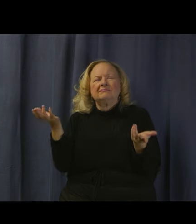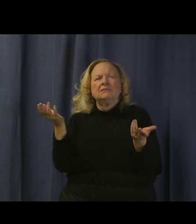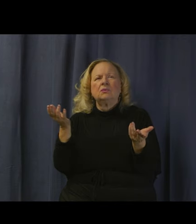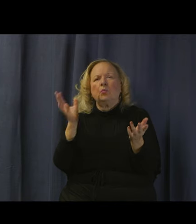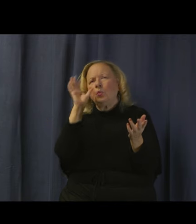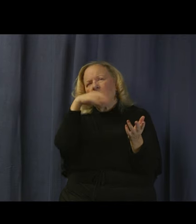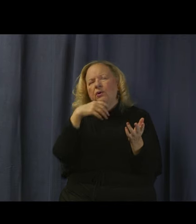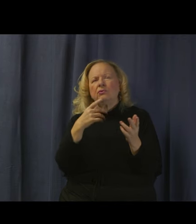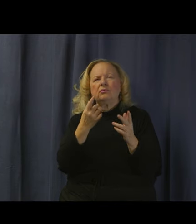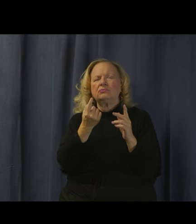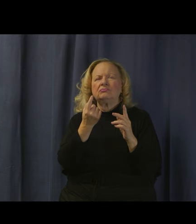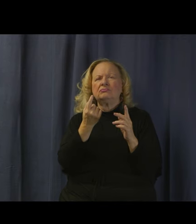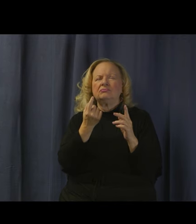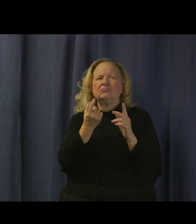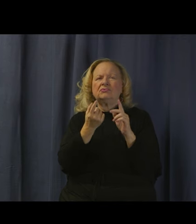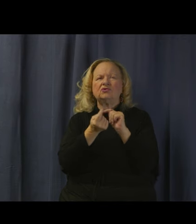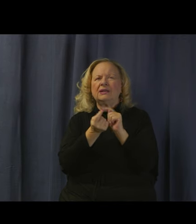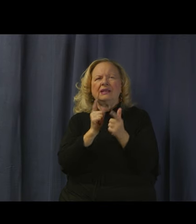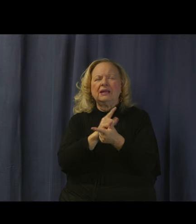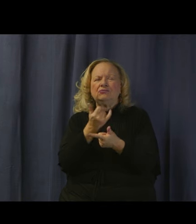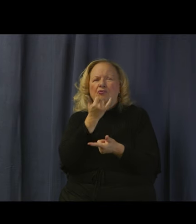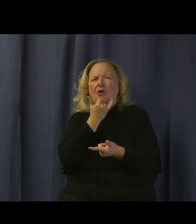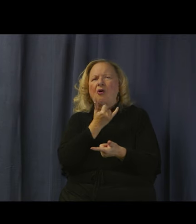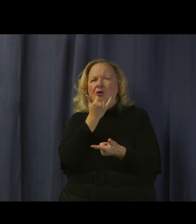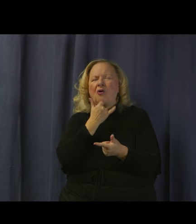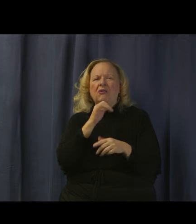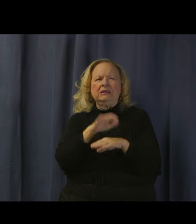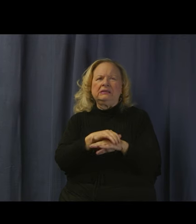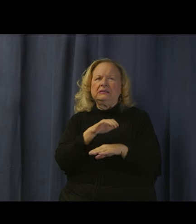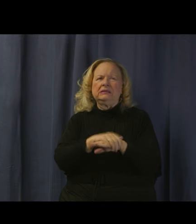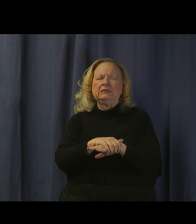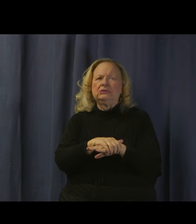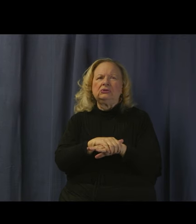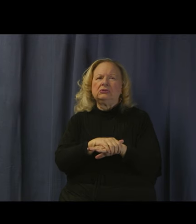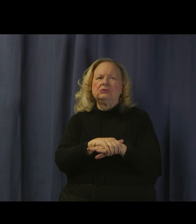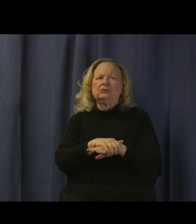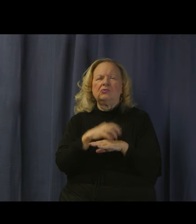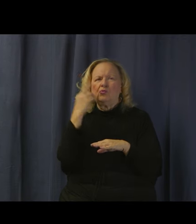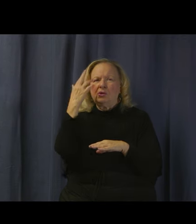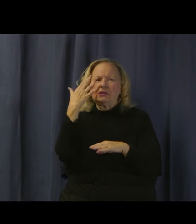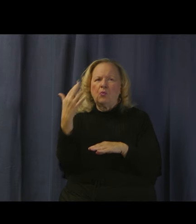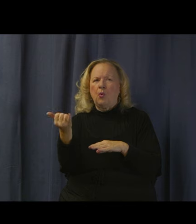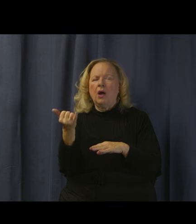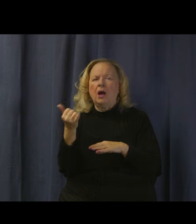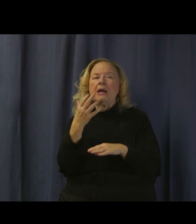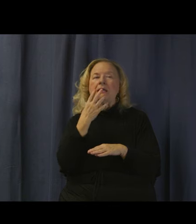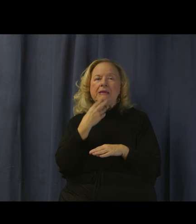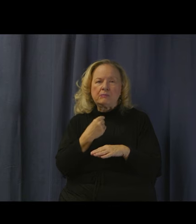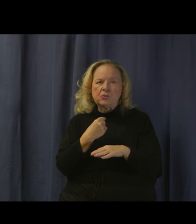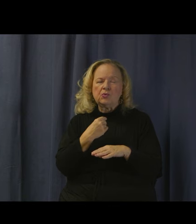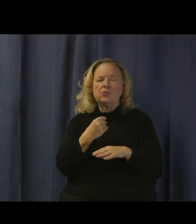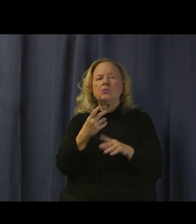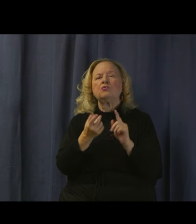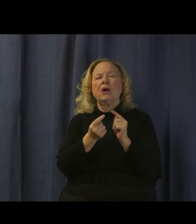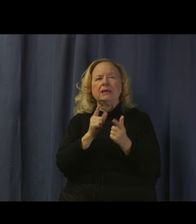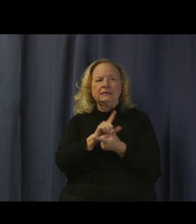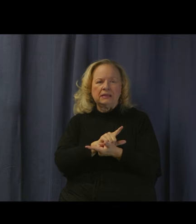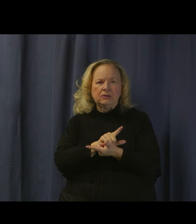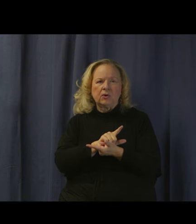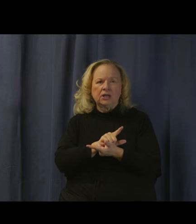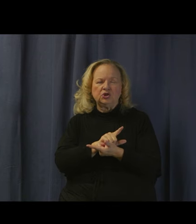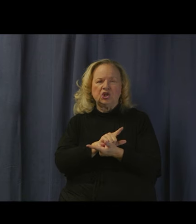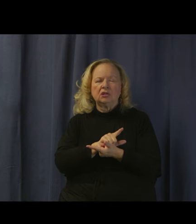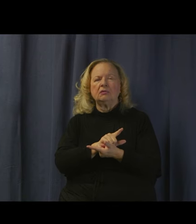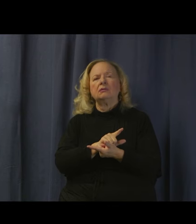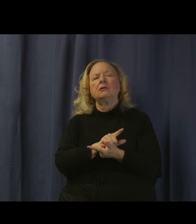mistranslations in the English, so that's why we're doing the Hebrew transliteration, and then the corrected